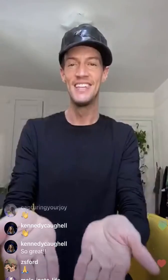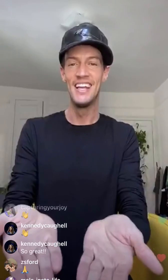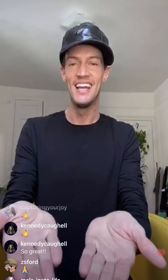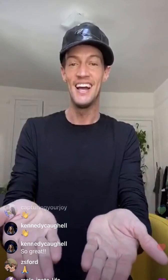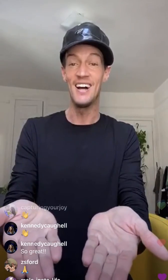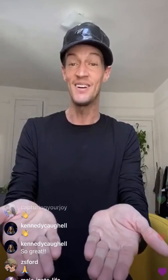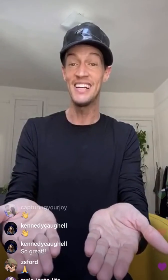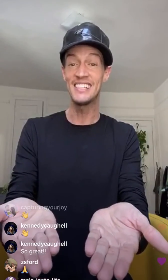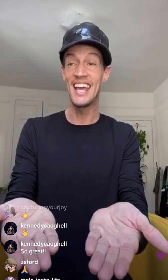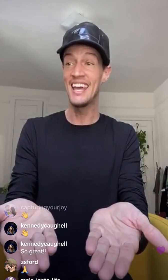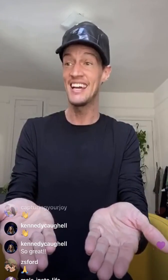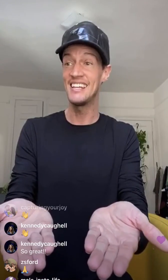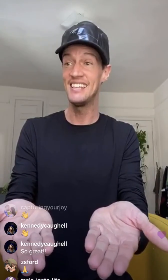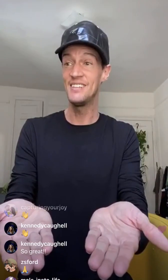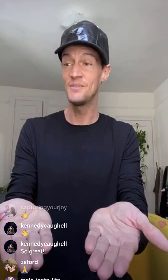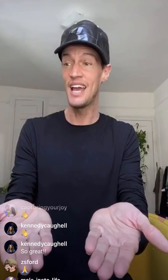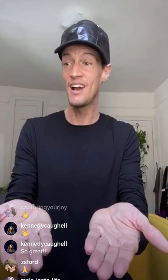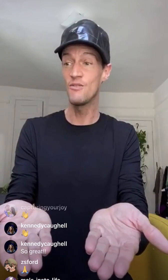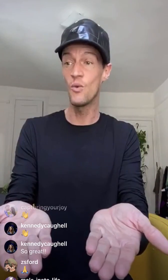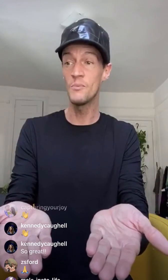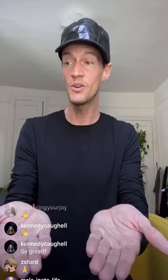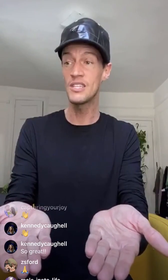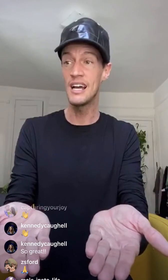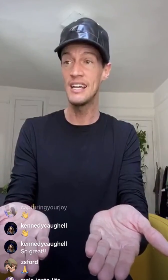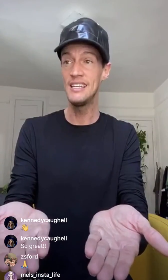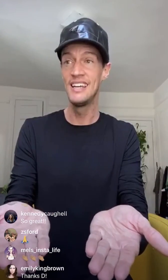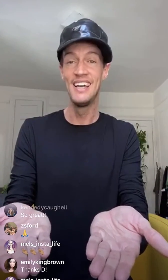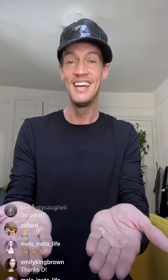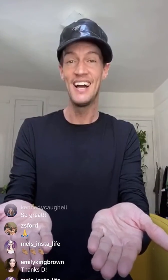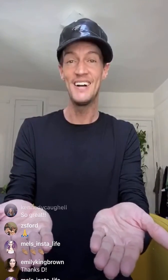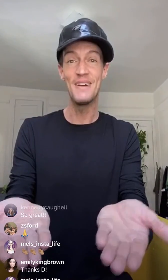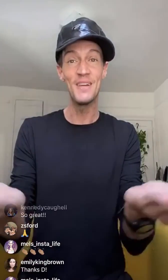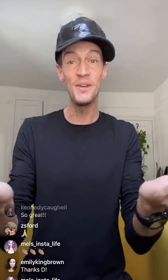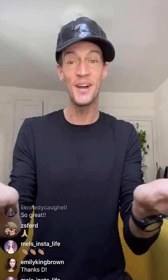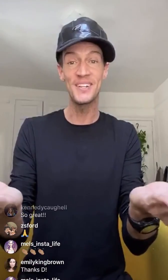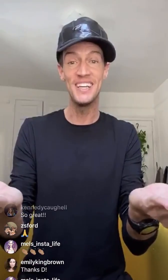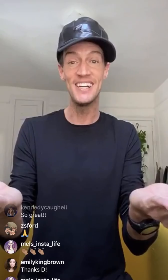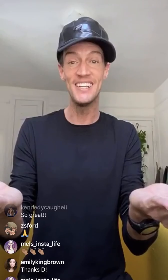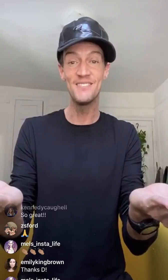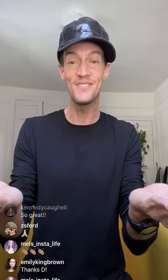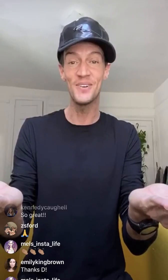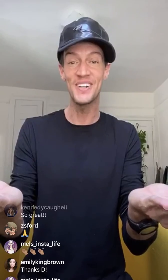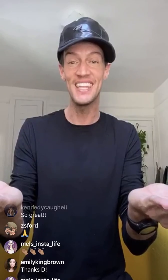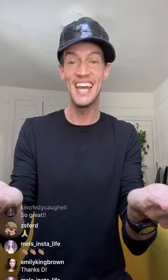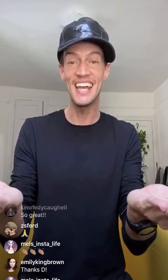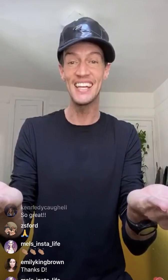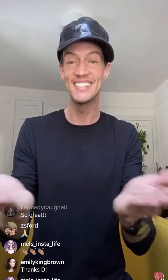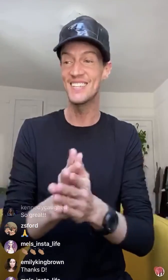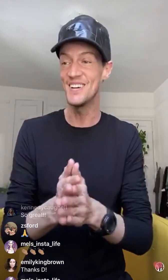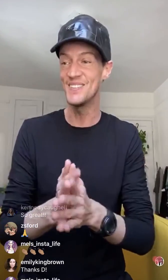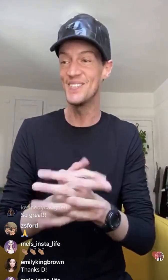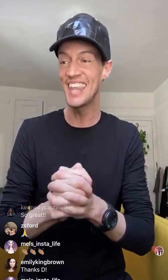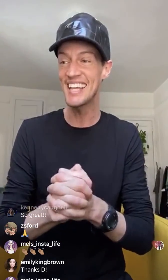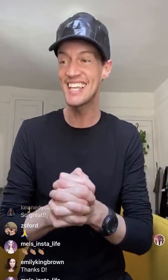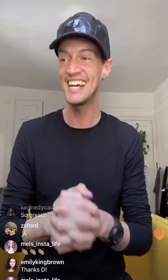to give, this is a sign. We're holding something in our hands and then we give it. Hold and